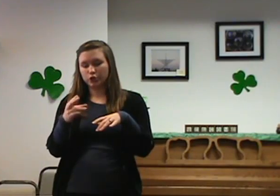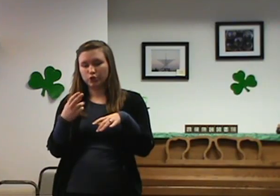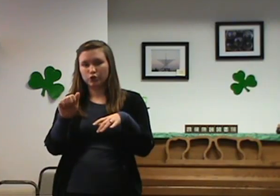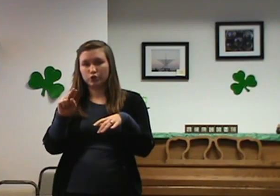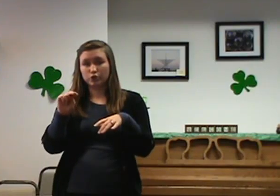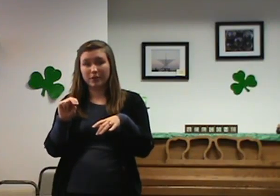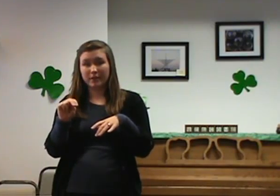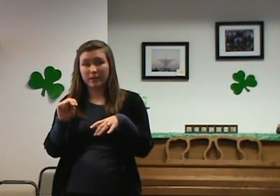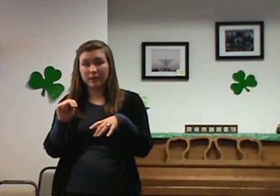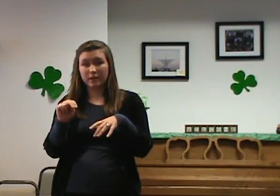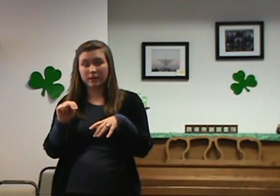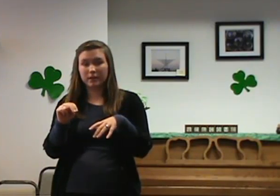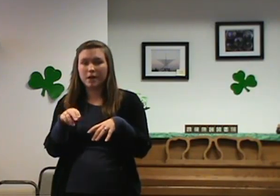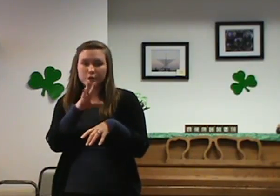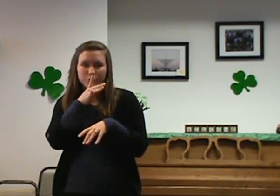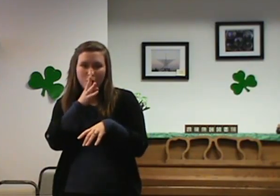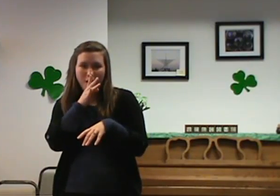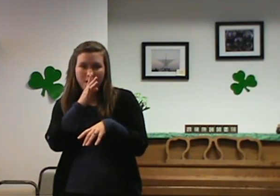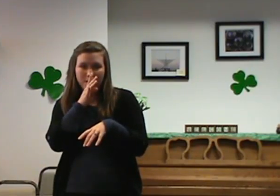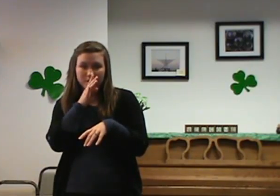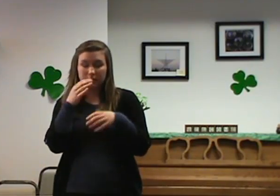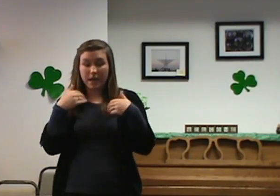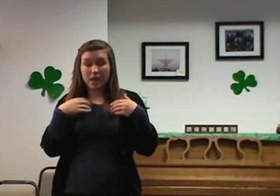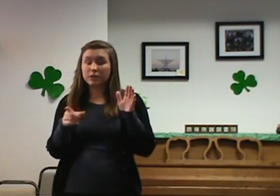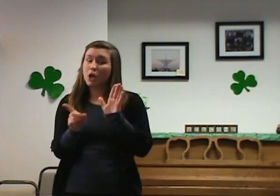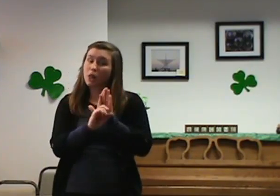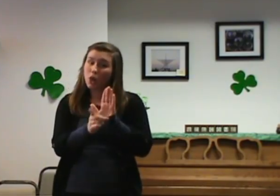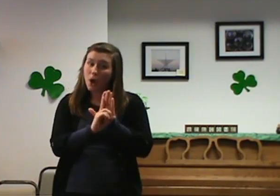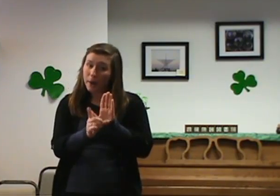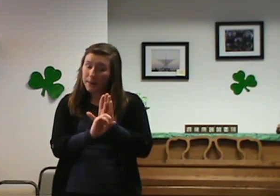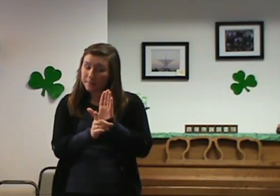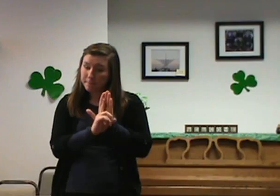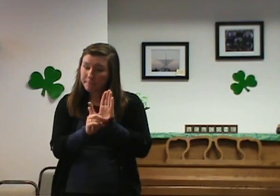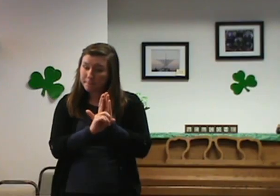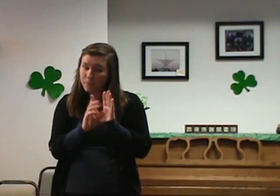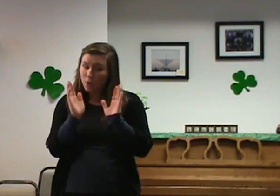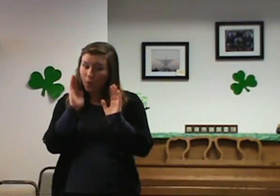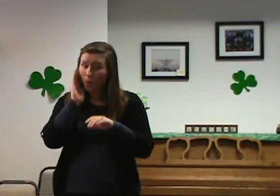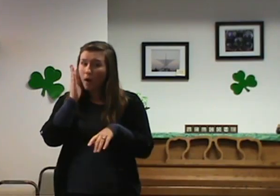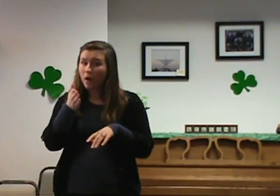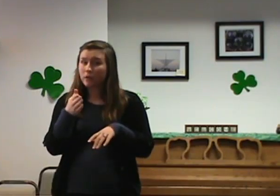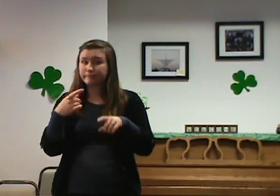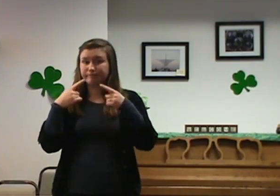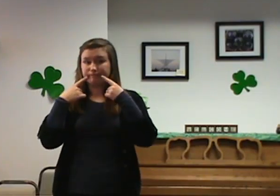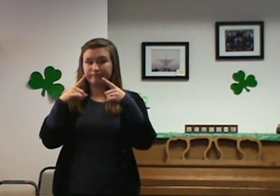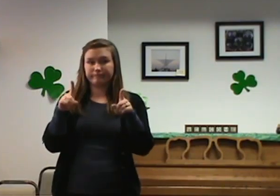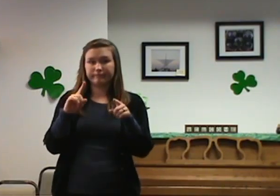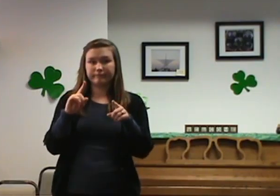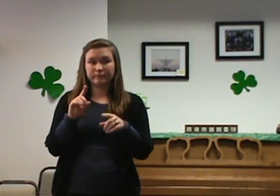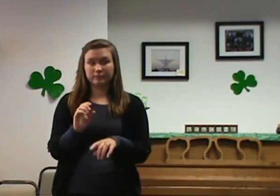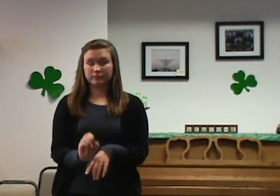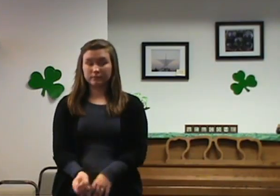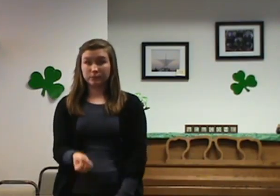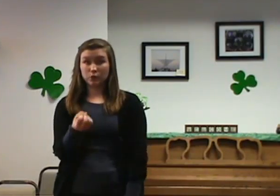alarms with this. You can set it that it'll announce the time on the hour, or you can set alarms with it, and it's just